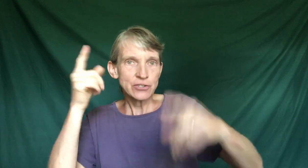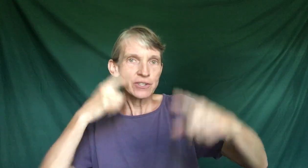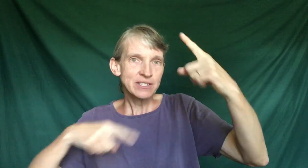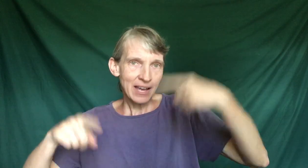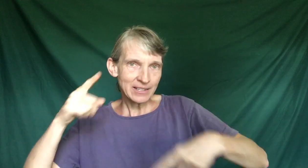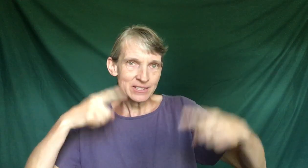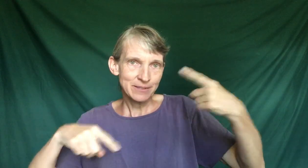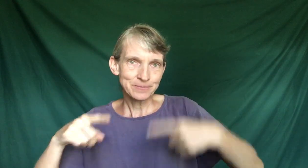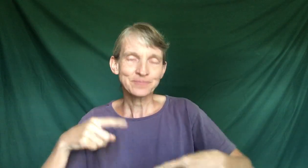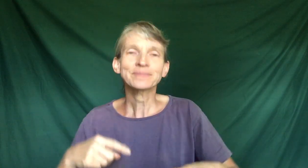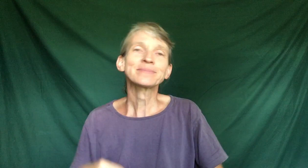you the signs.